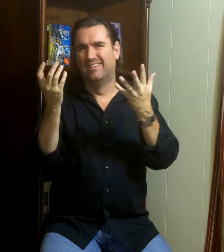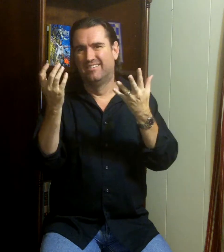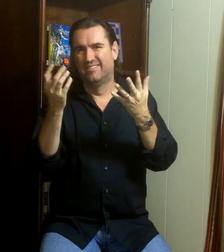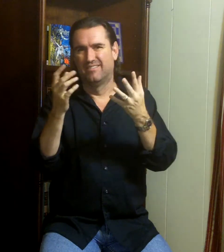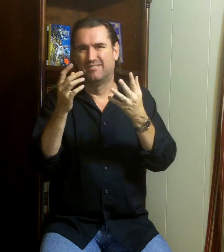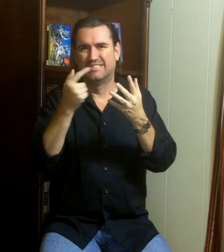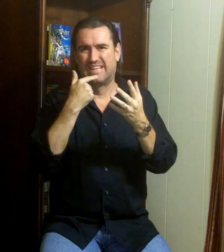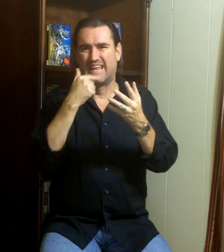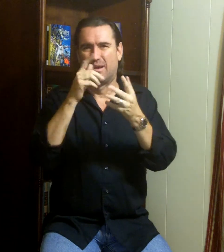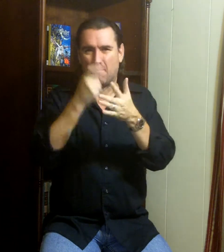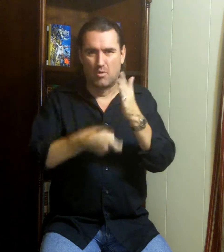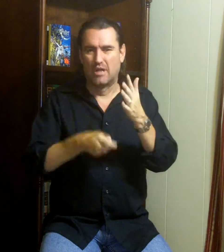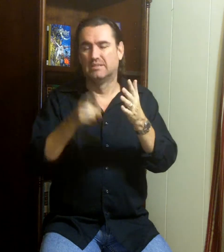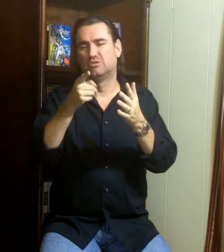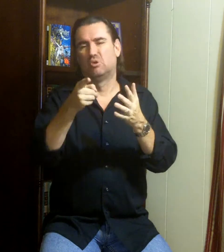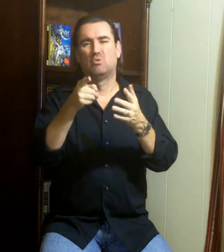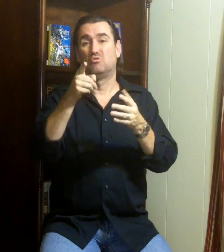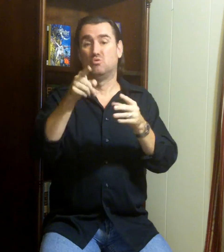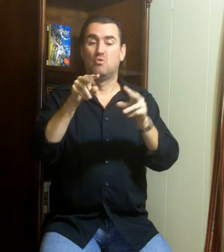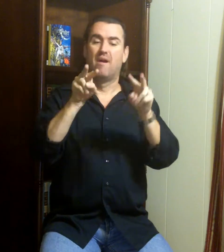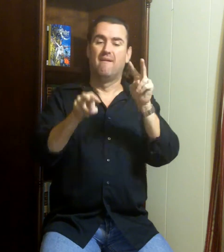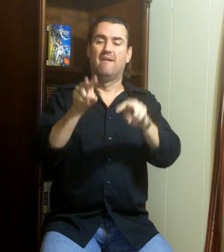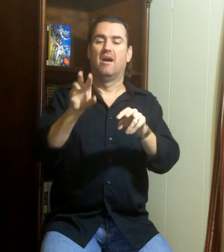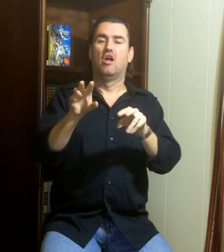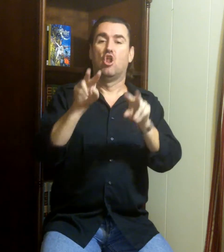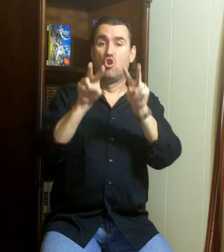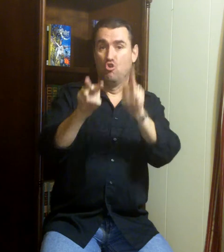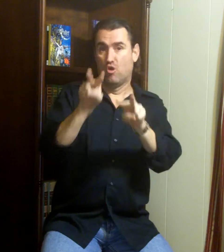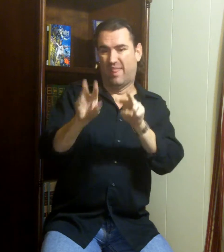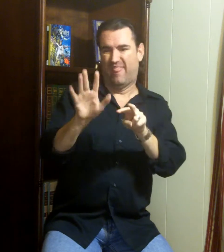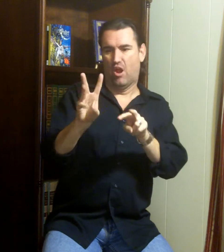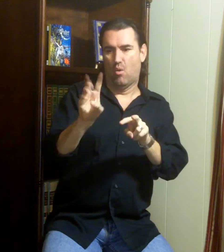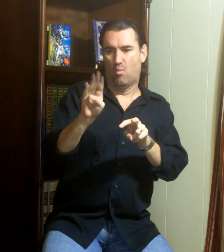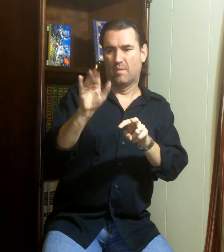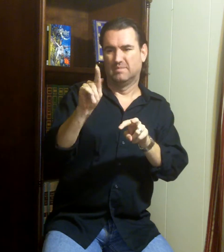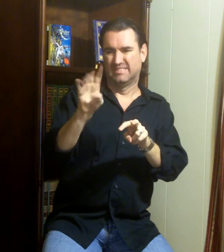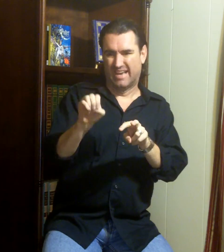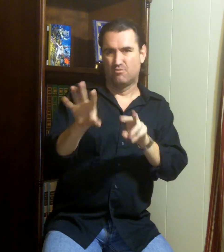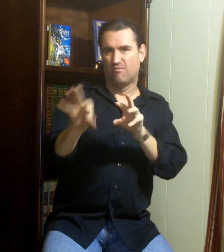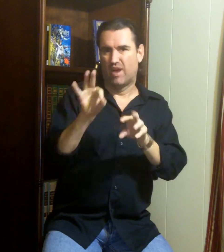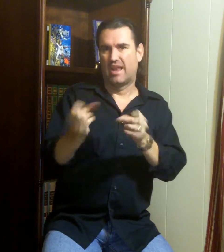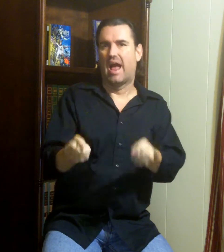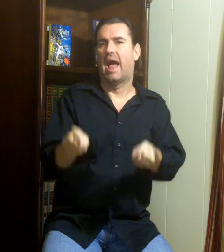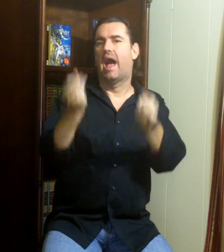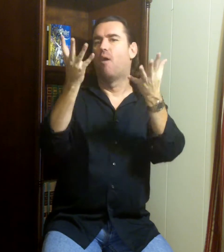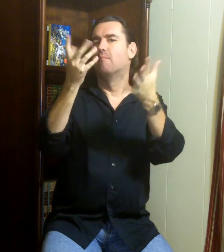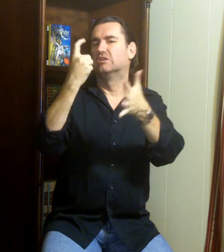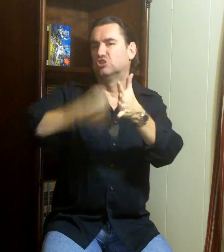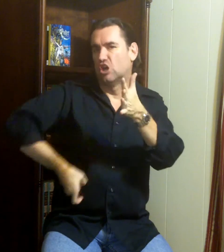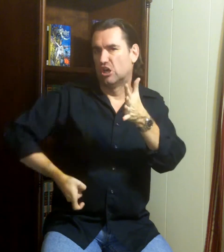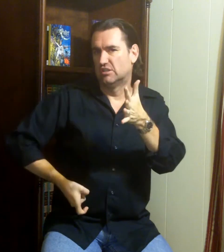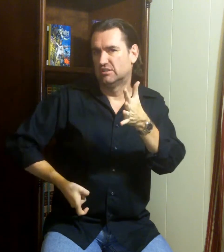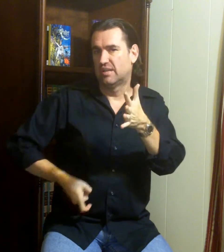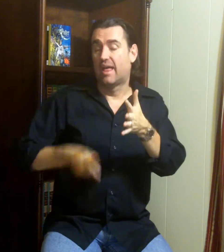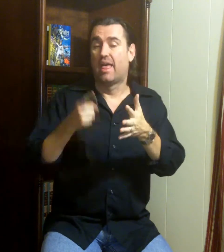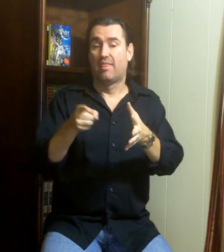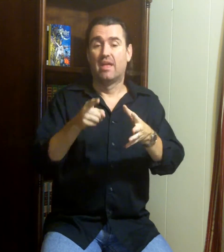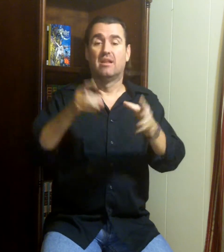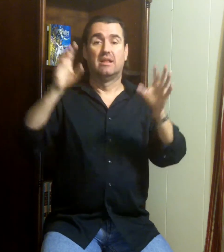of pocket for the feedback that you're going to get that will help you improve. Once you get the feedback, I would spend a minimum